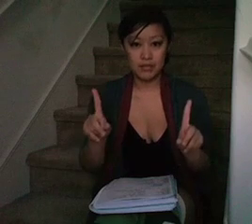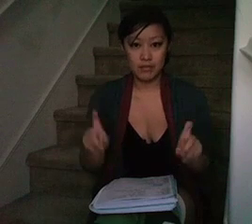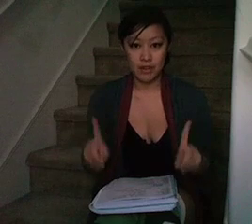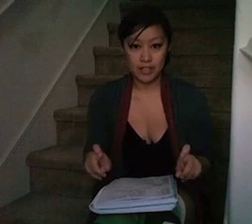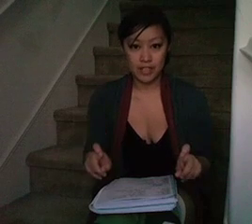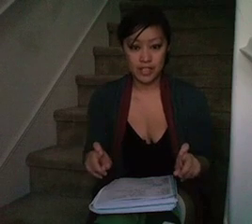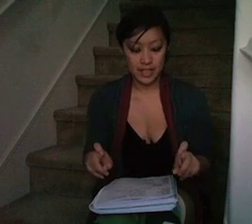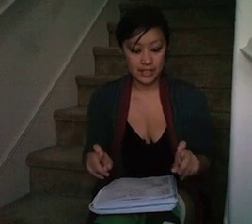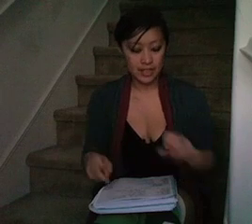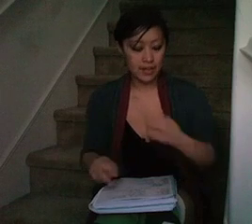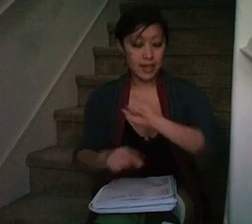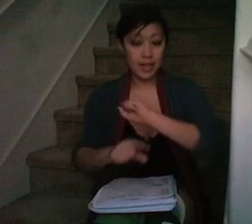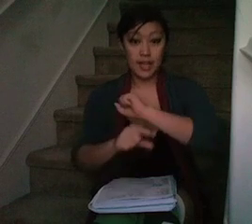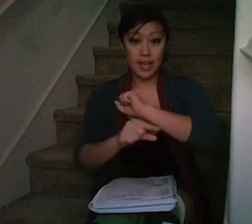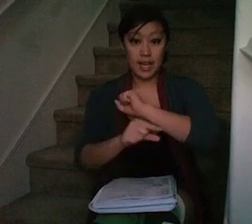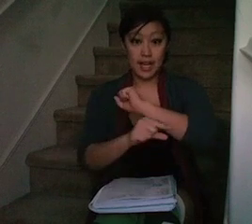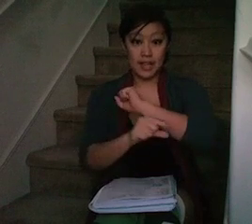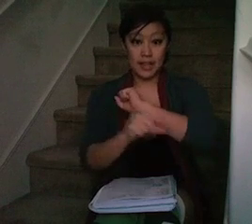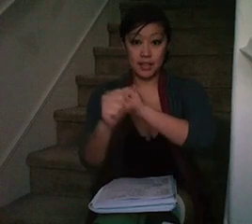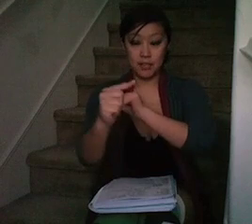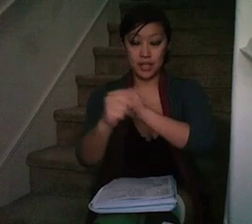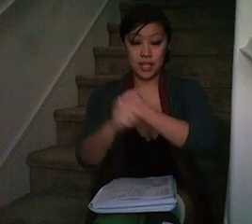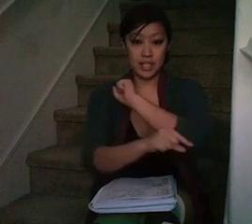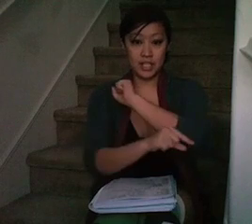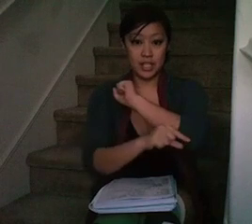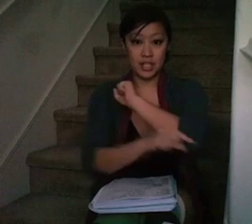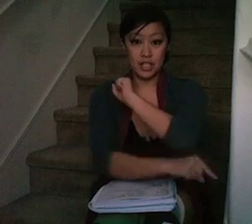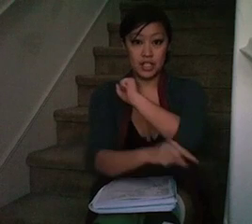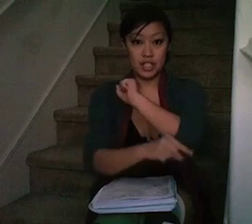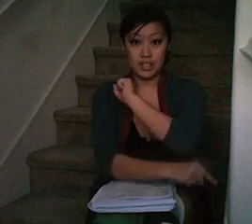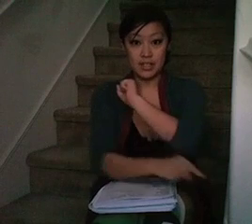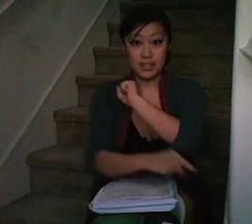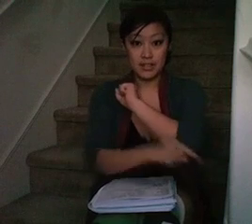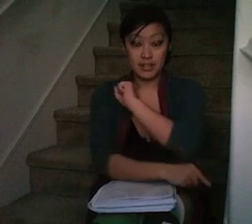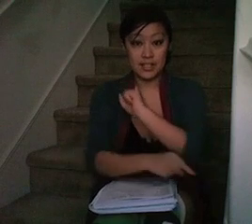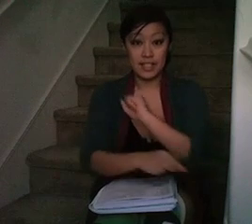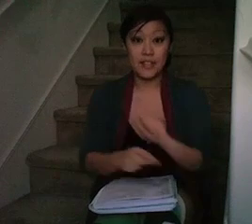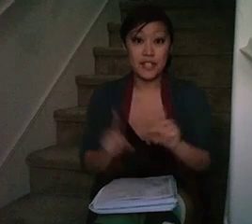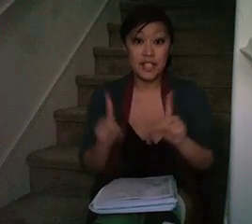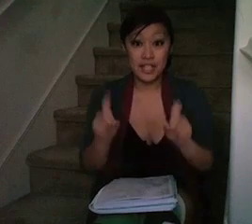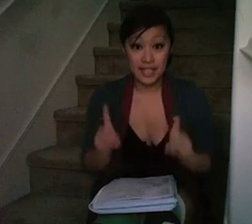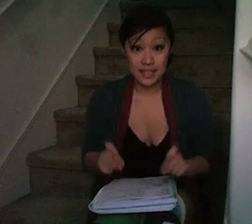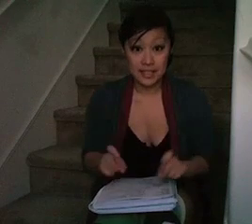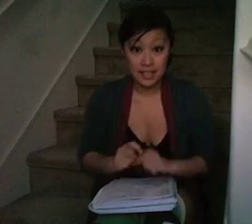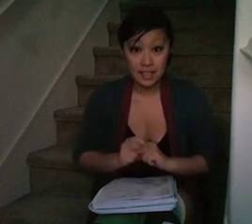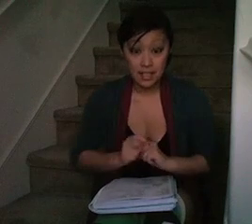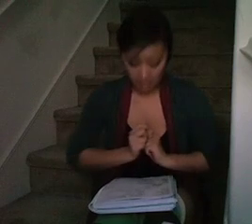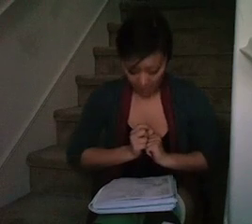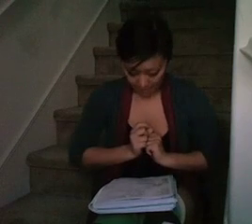for reference, test, and you put your hand like a G, cheat, that's like if you're cheating a test, um,